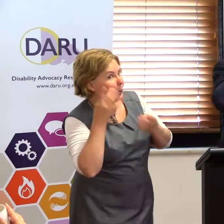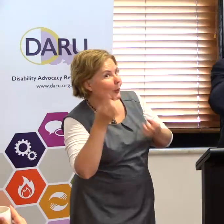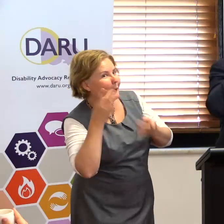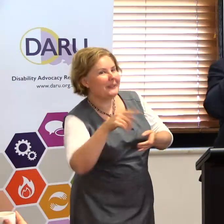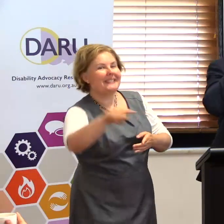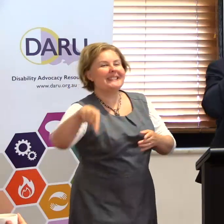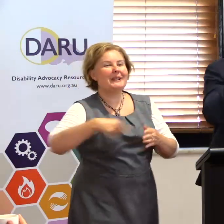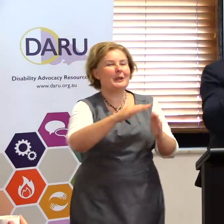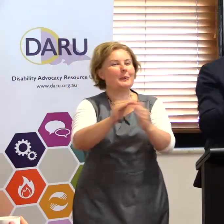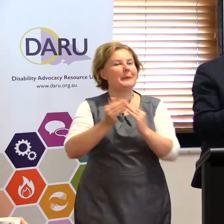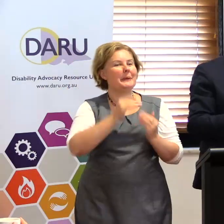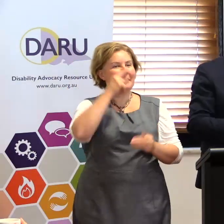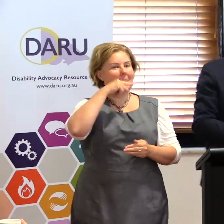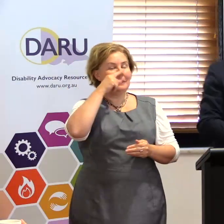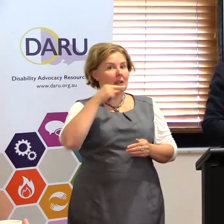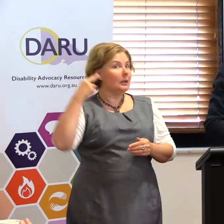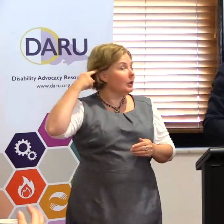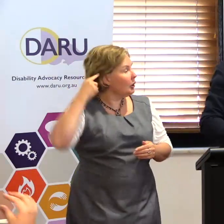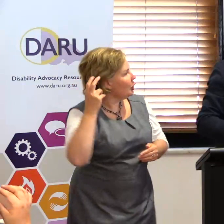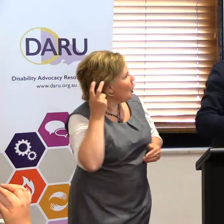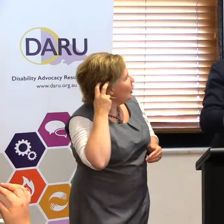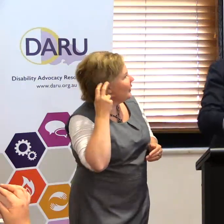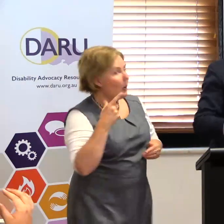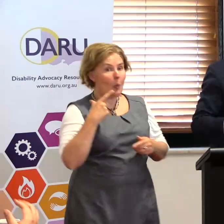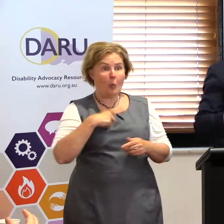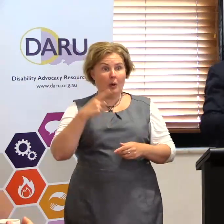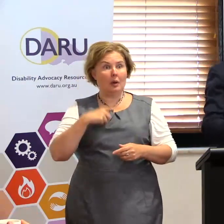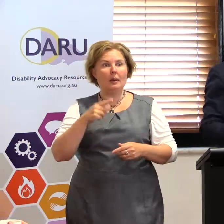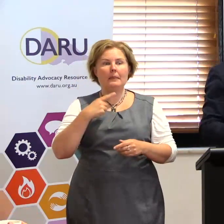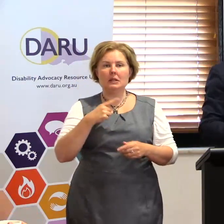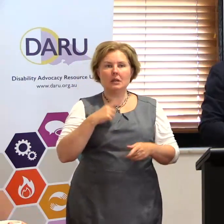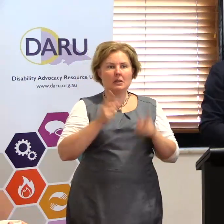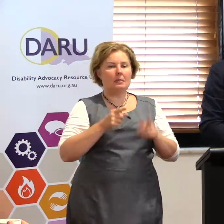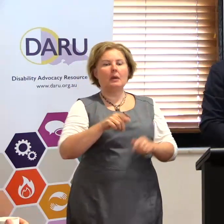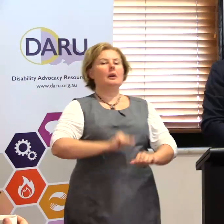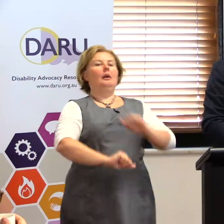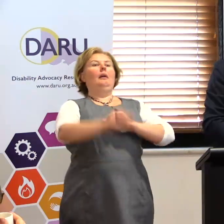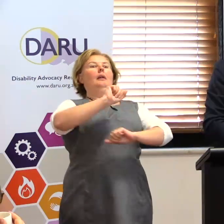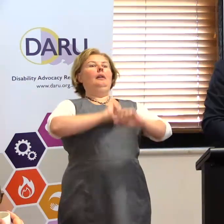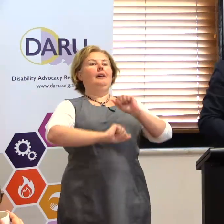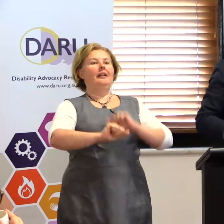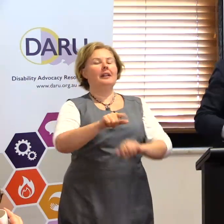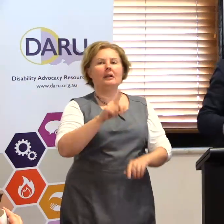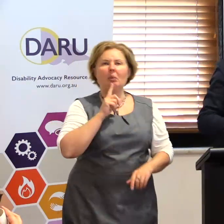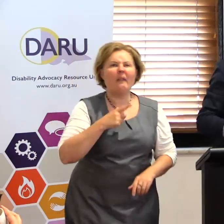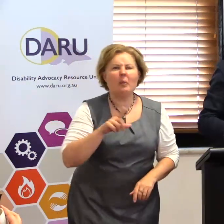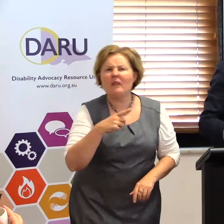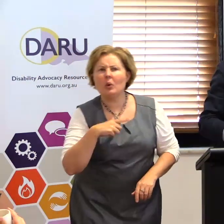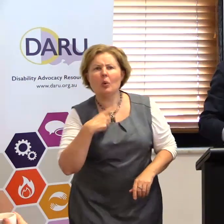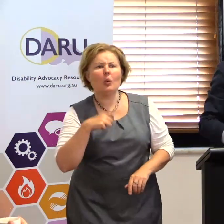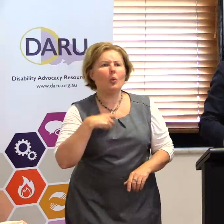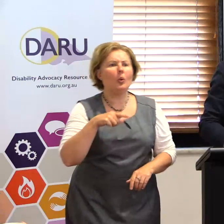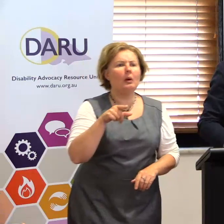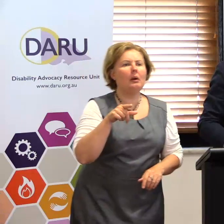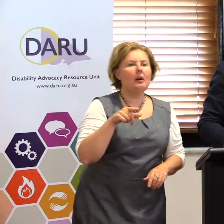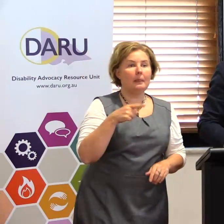these are cochlear implants. And I do that because sometimes they're a bit standoffish. And they're going, oh, what's that? Because in